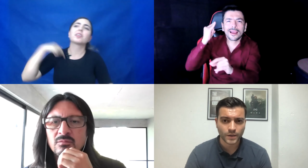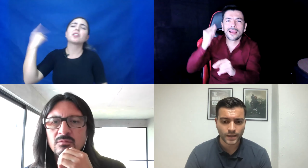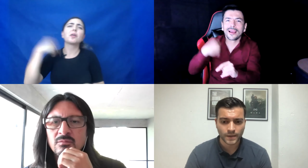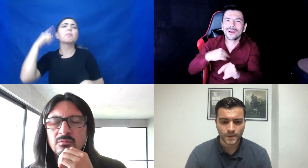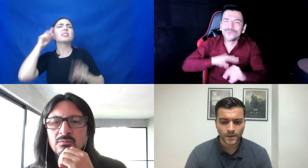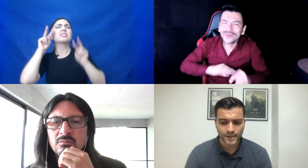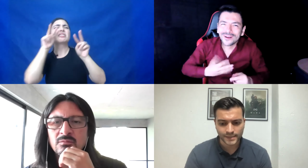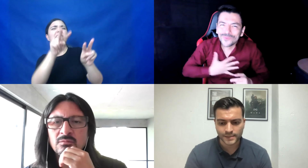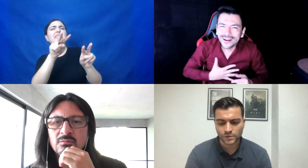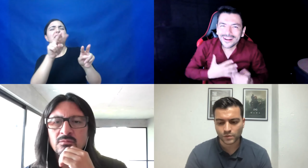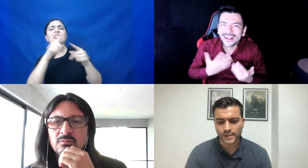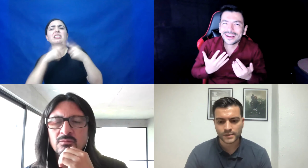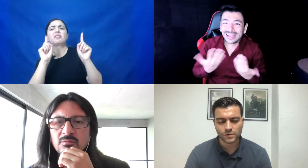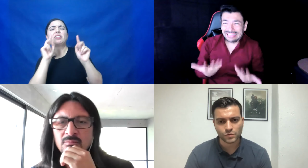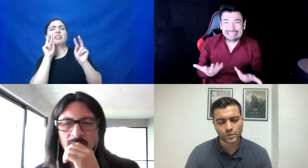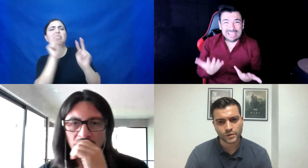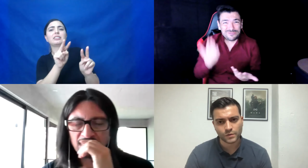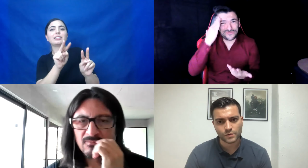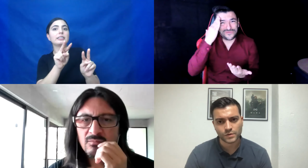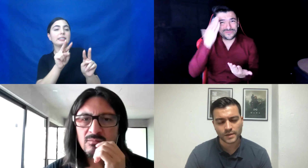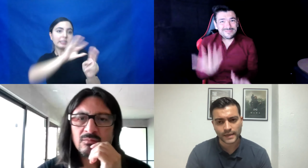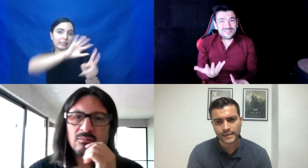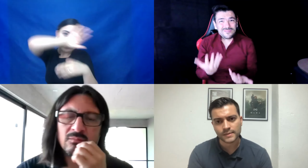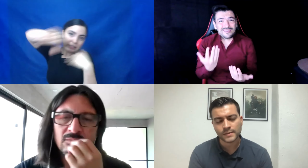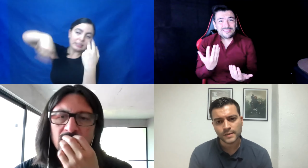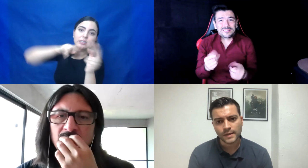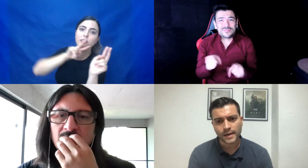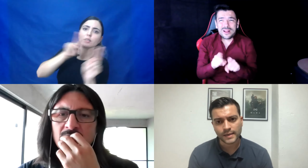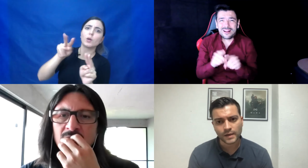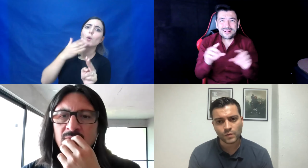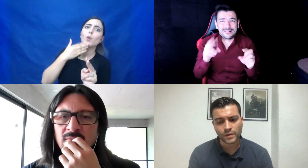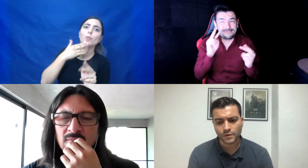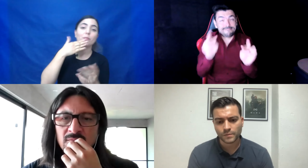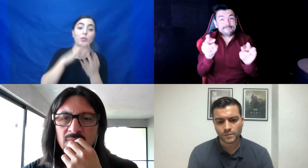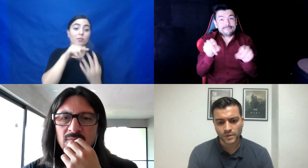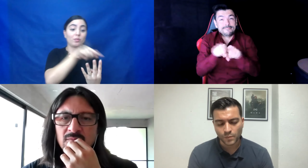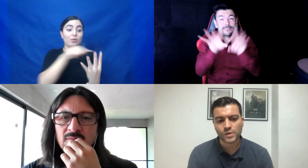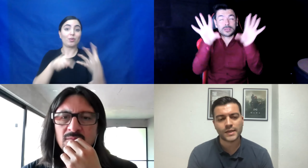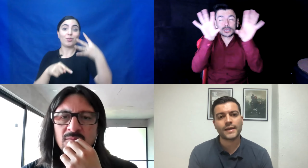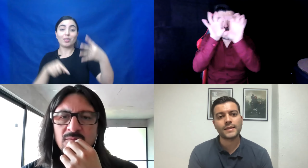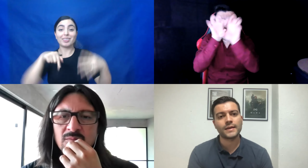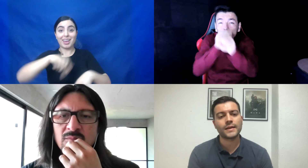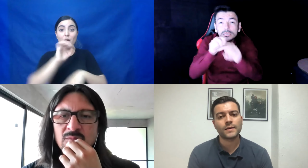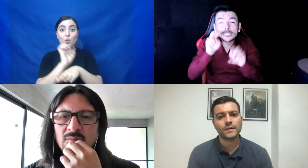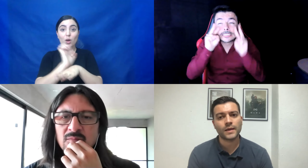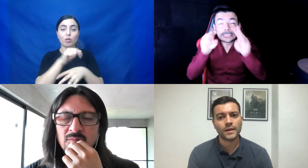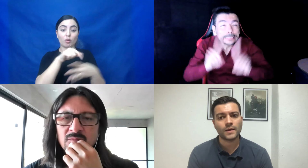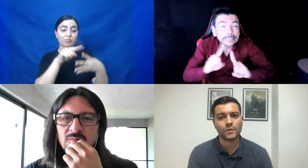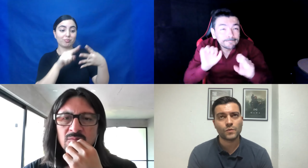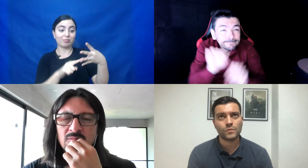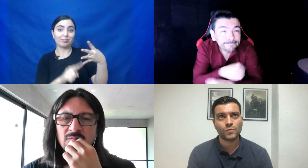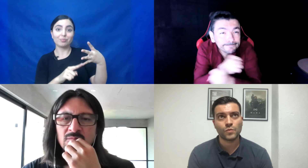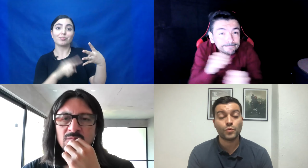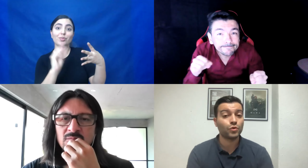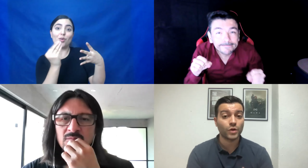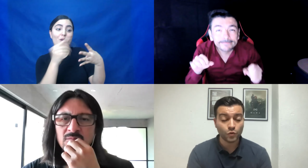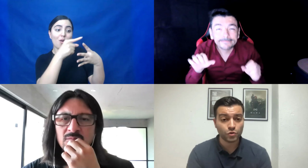living in a time that is by and large considered to be very dark. And these four young people in